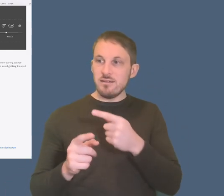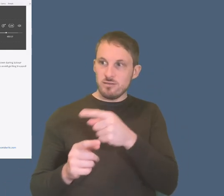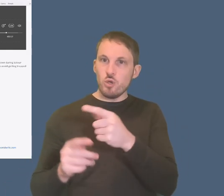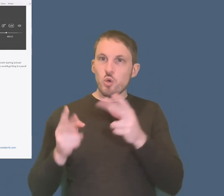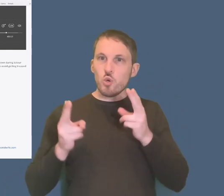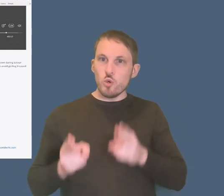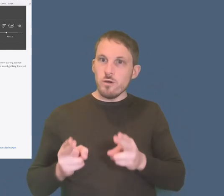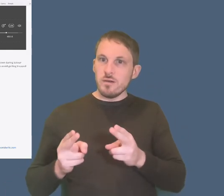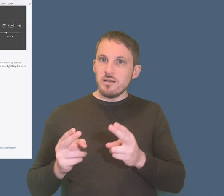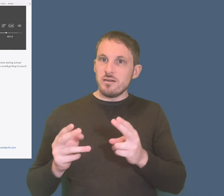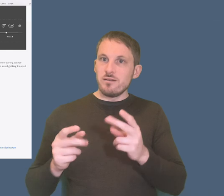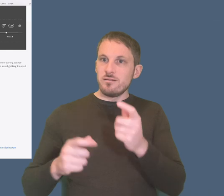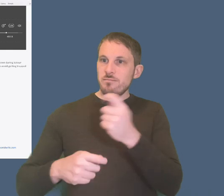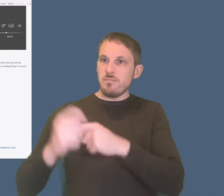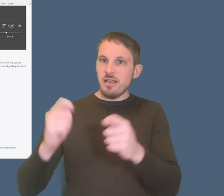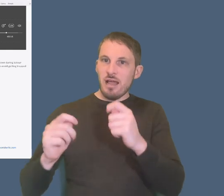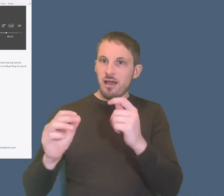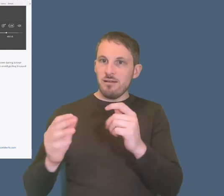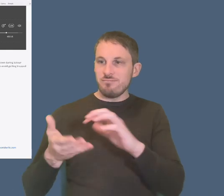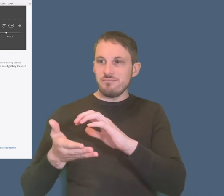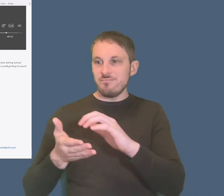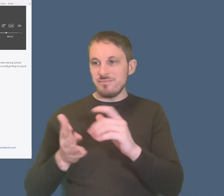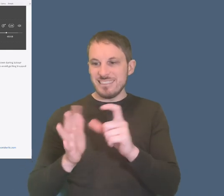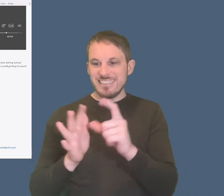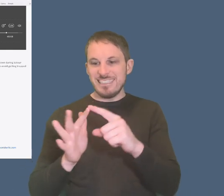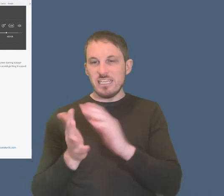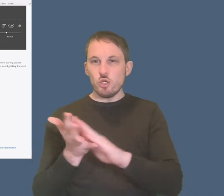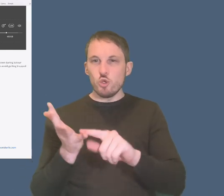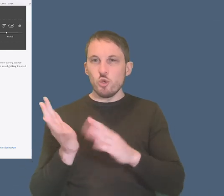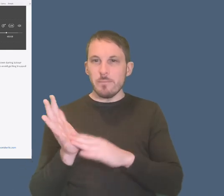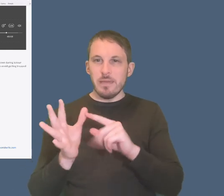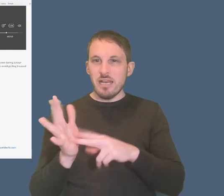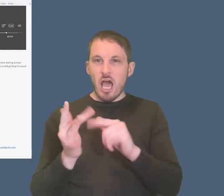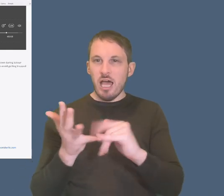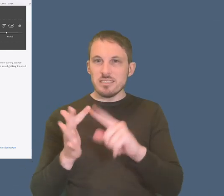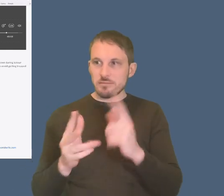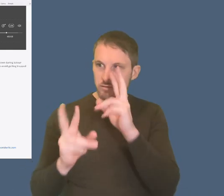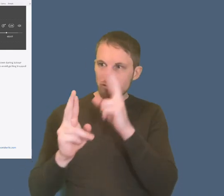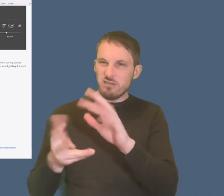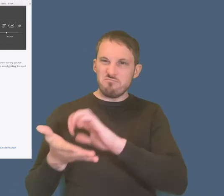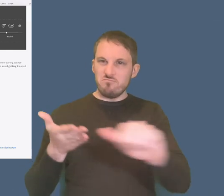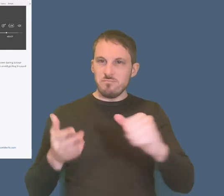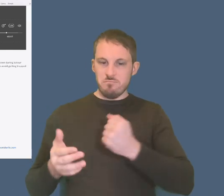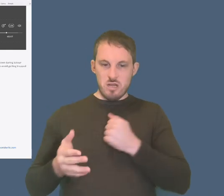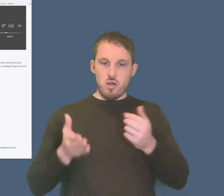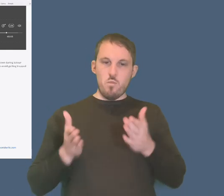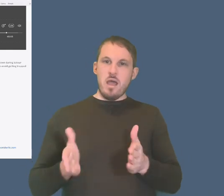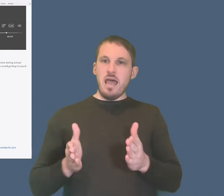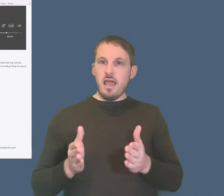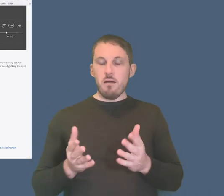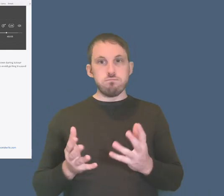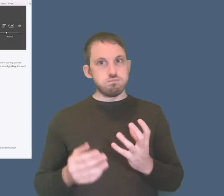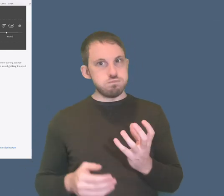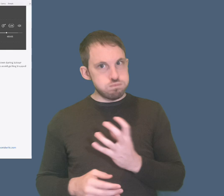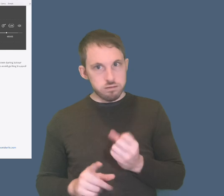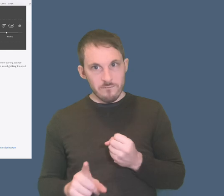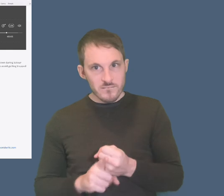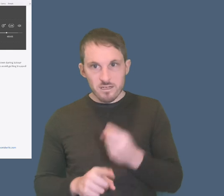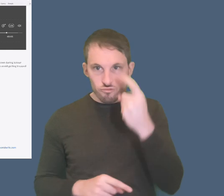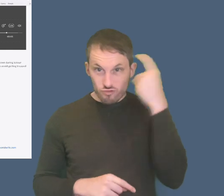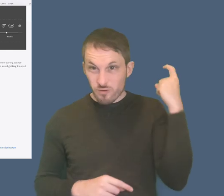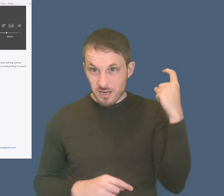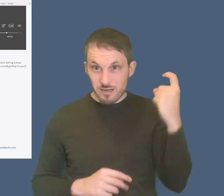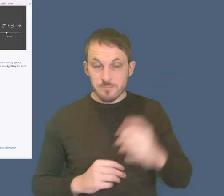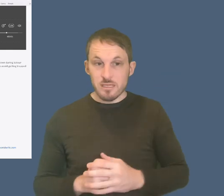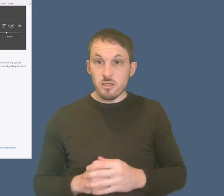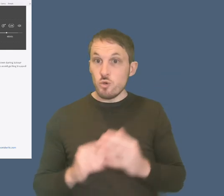somebody, this is a recipe for birth trauma. And I'm not going to talk much more about this except to say that